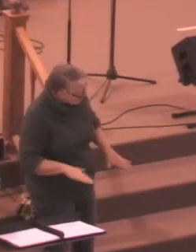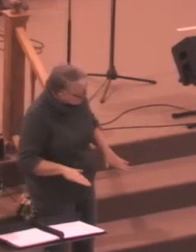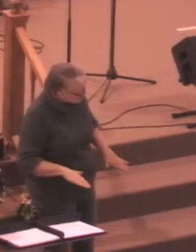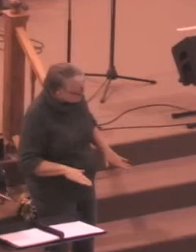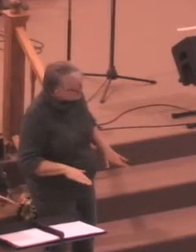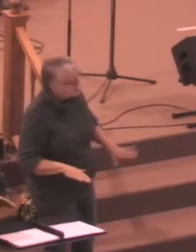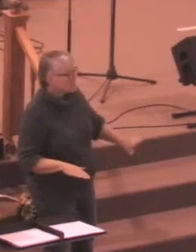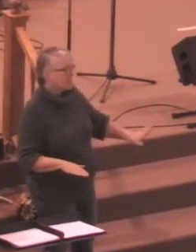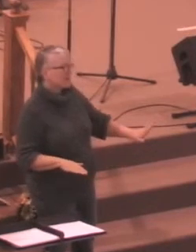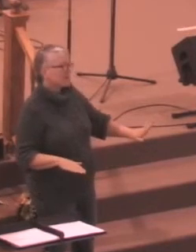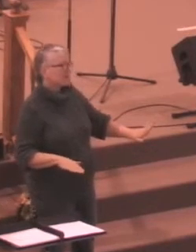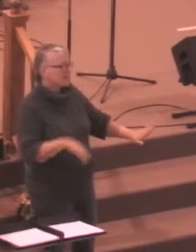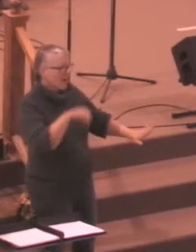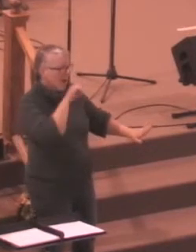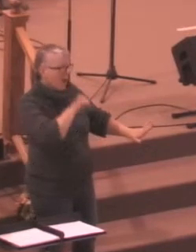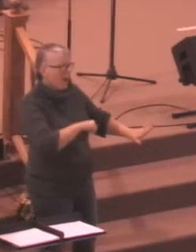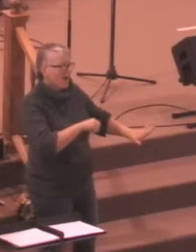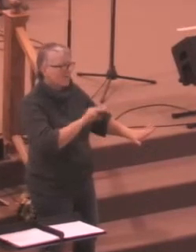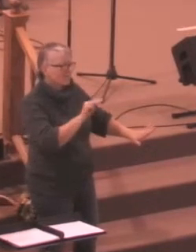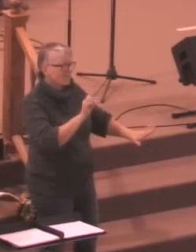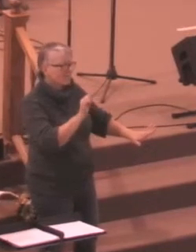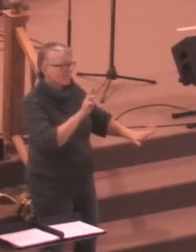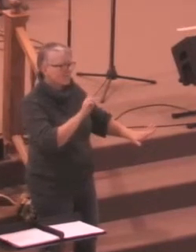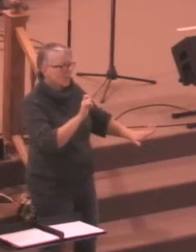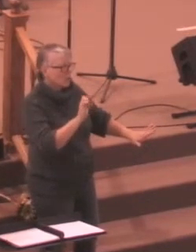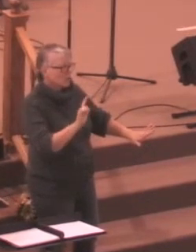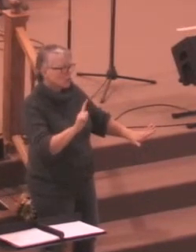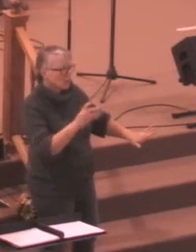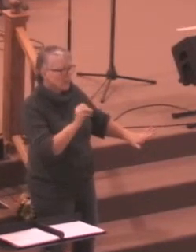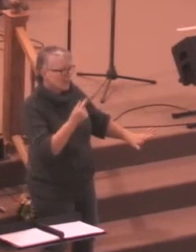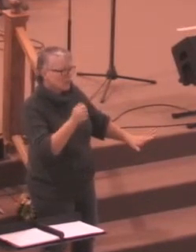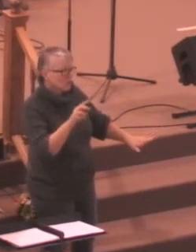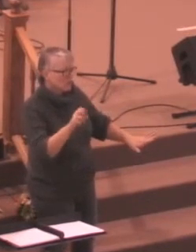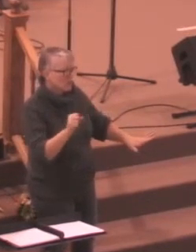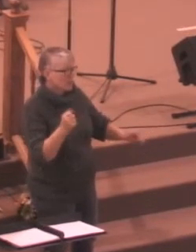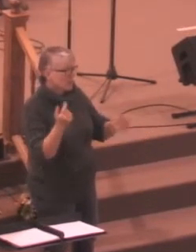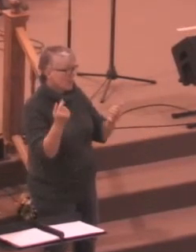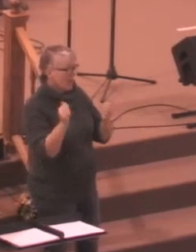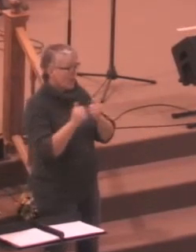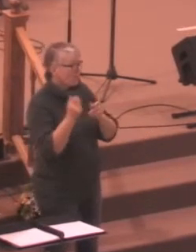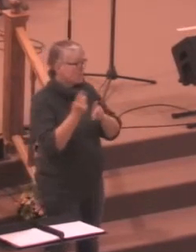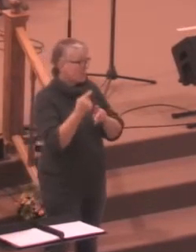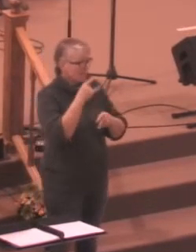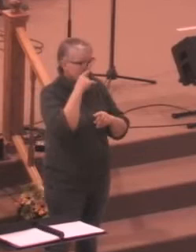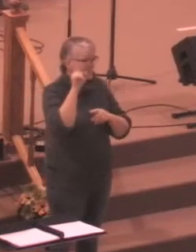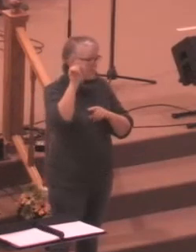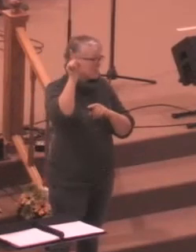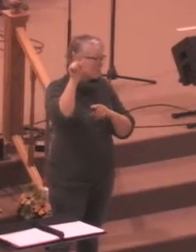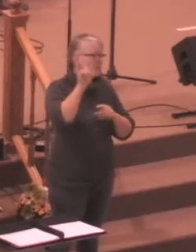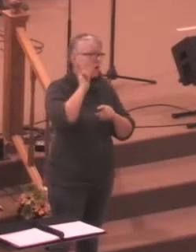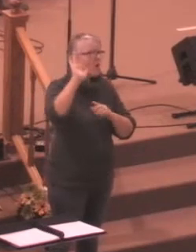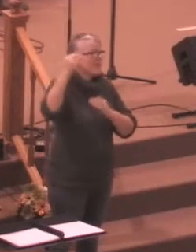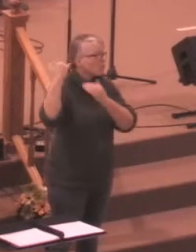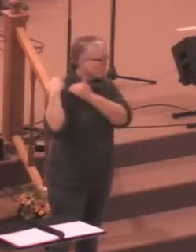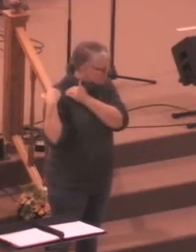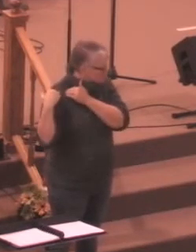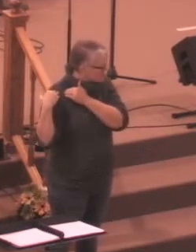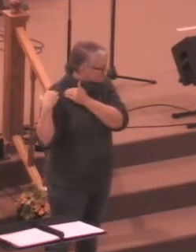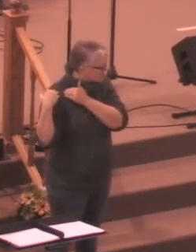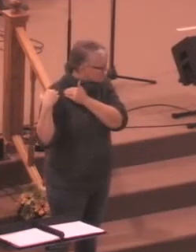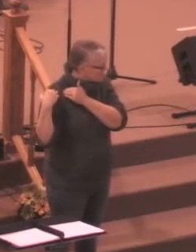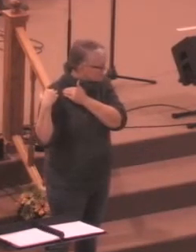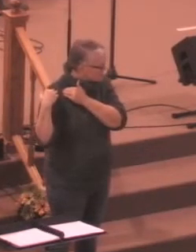You know, I love Marshall and Gina and what they're doing with our kids upstairs. But you know who's, it's not their responsibility